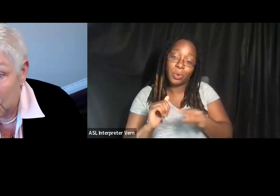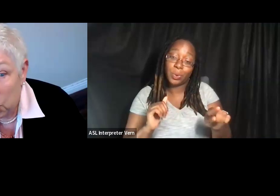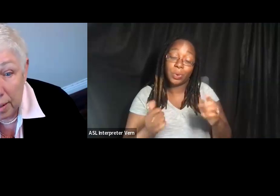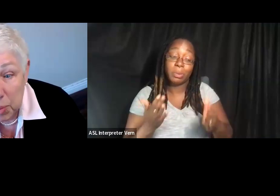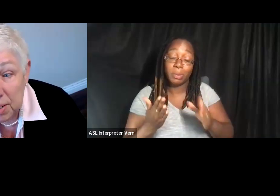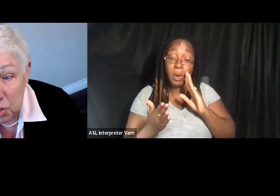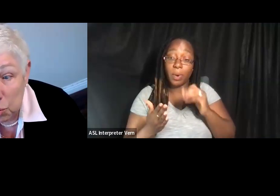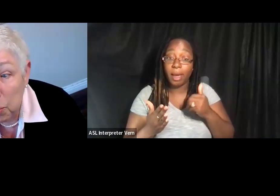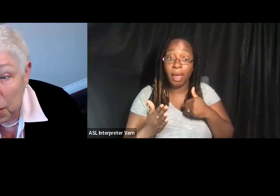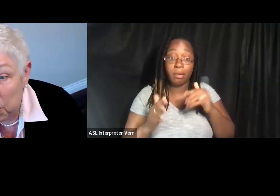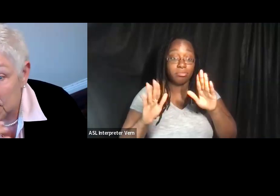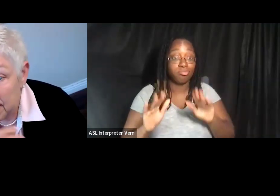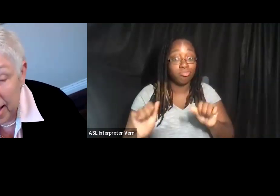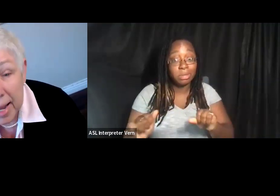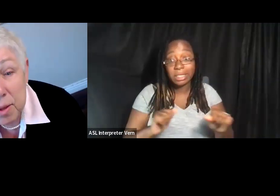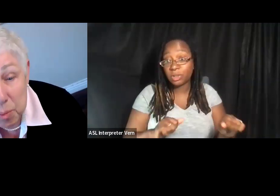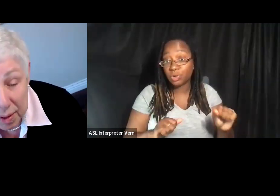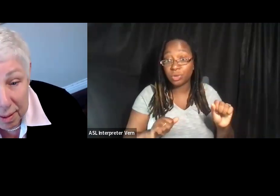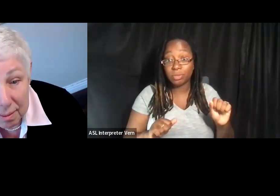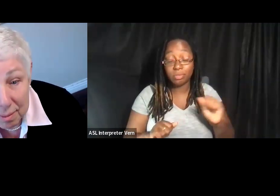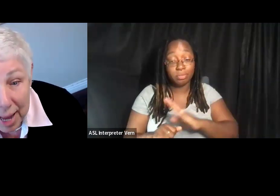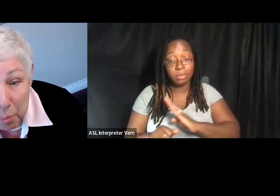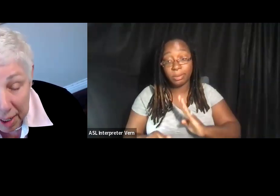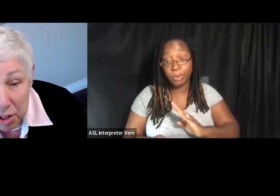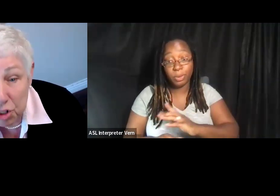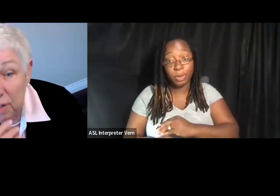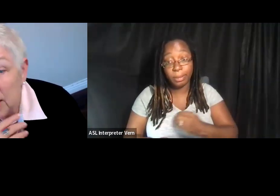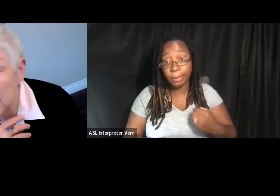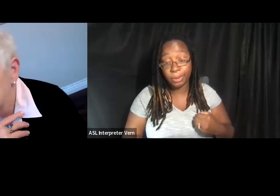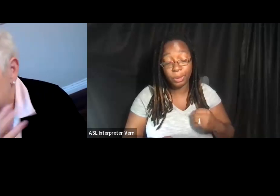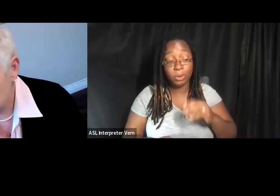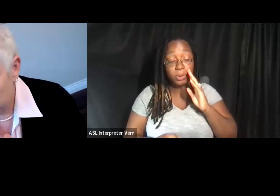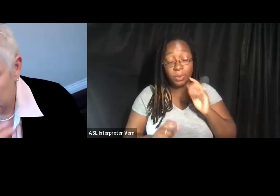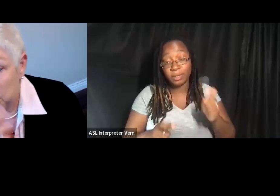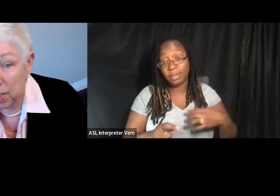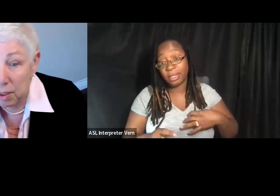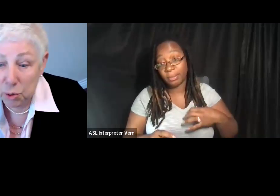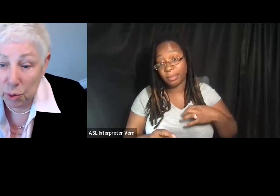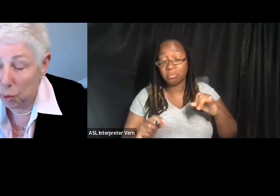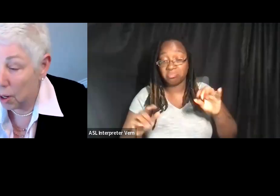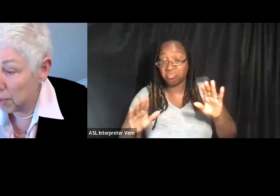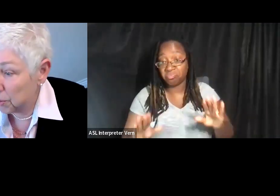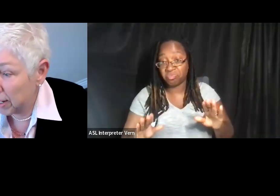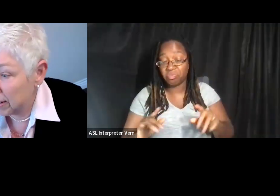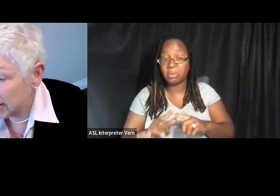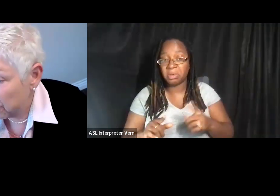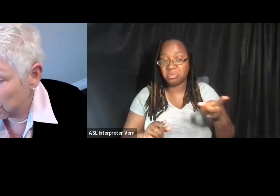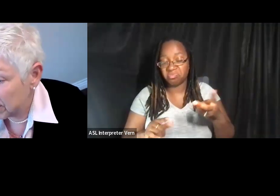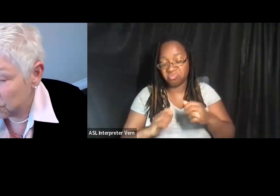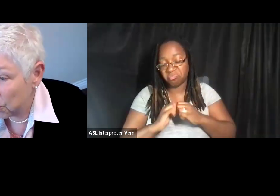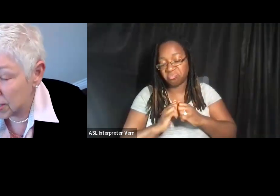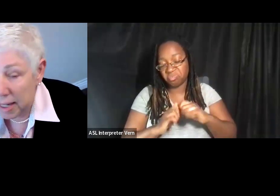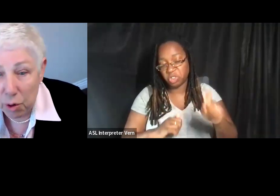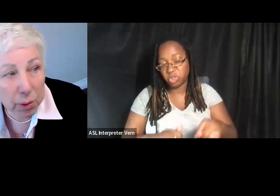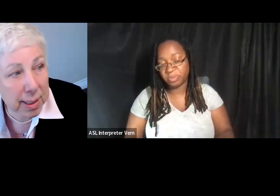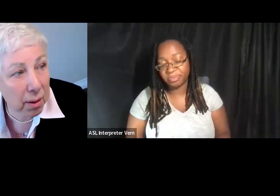into great potential board members and they hand them the application. That's great. But the 2 of you ought to be doing it together